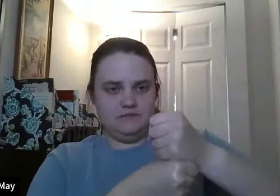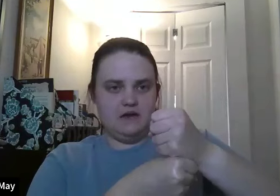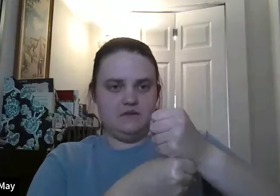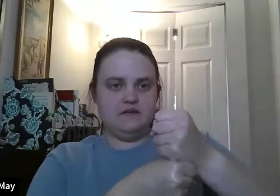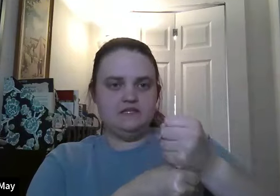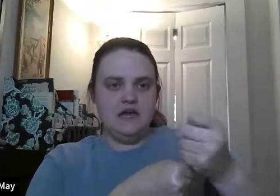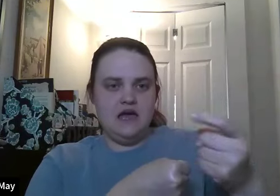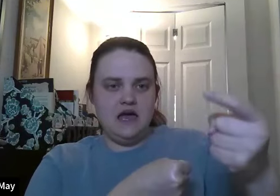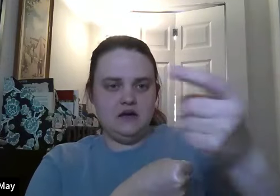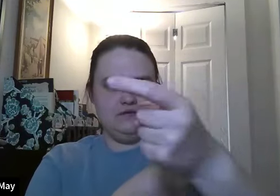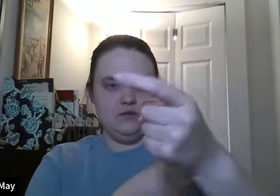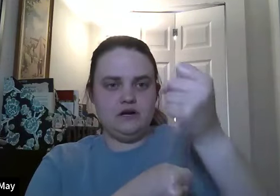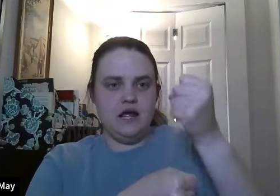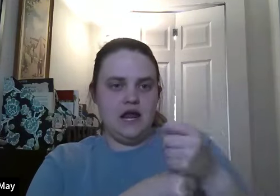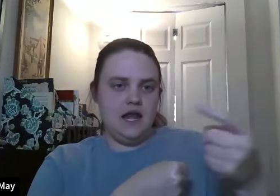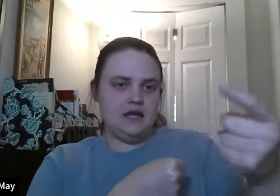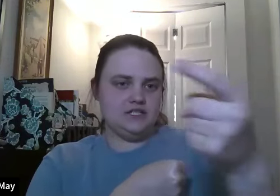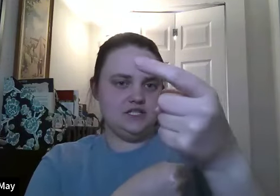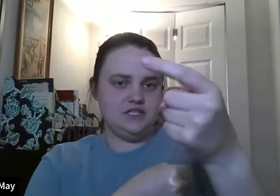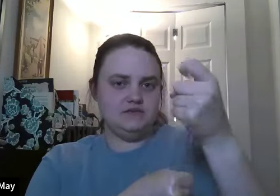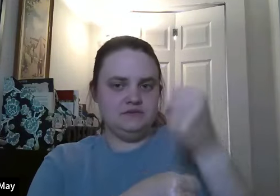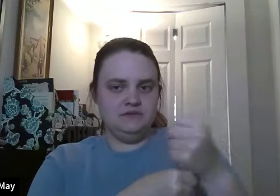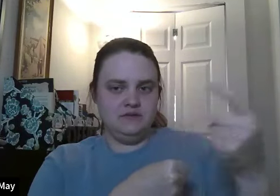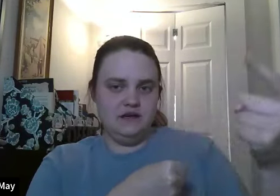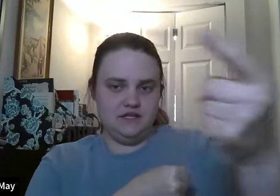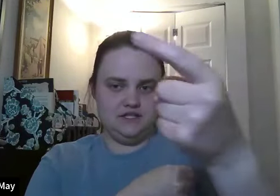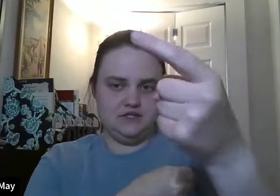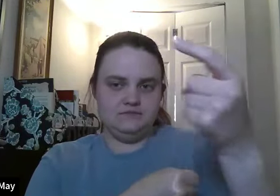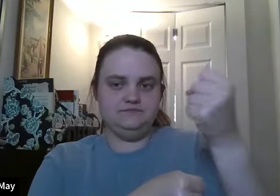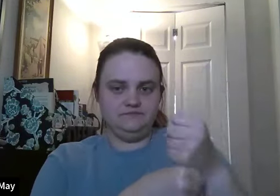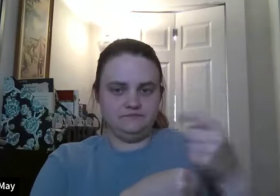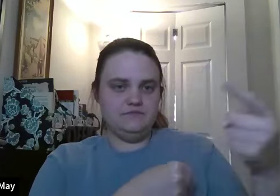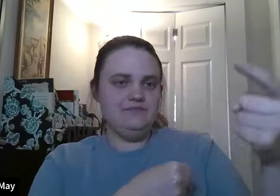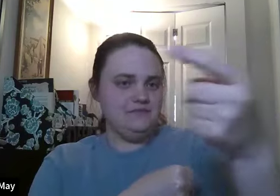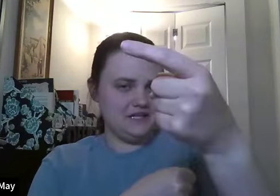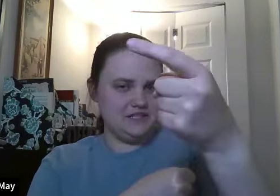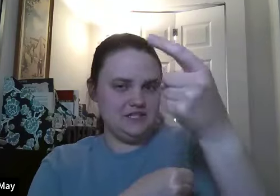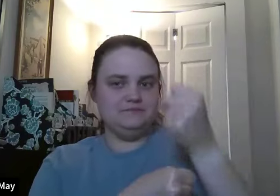pat on the fist and go forward. Next year. Next year. Next year.